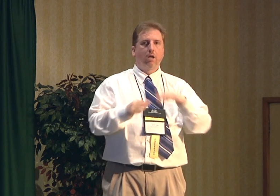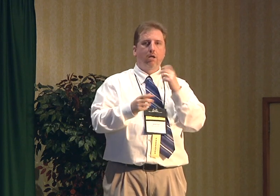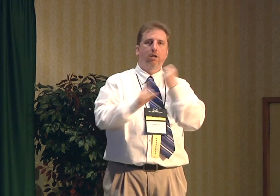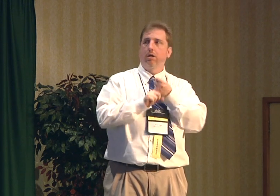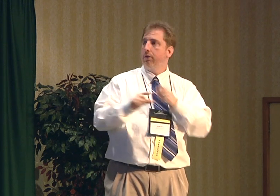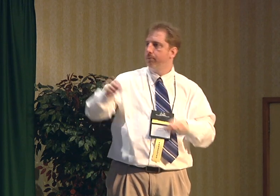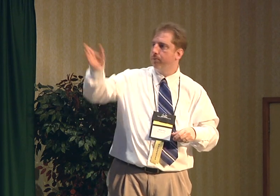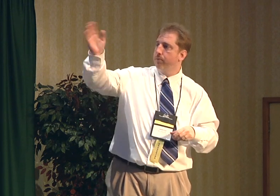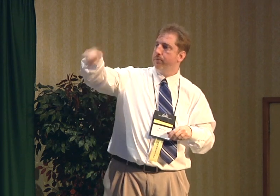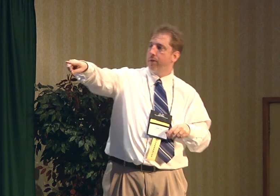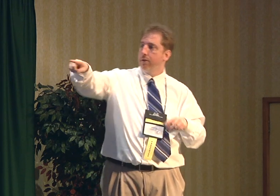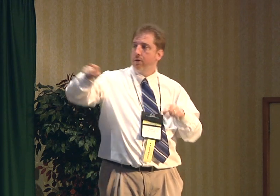website.